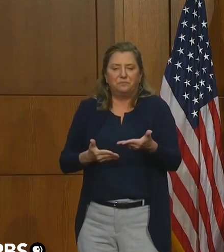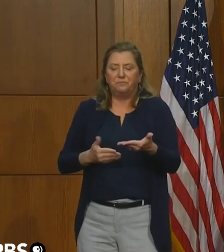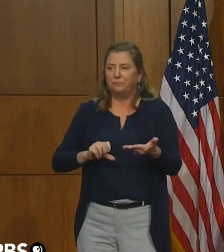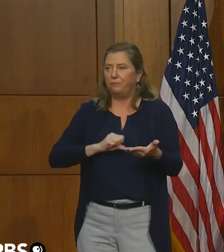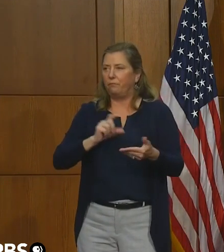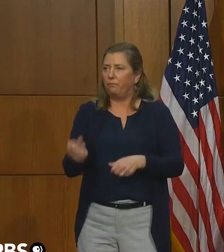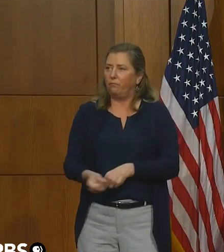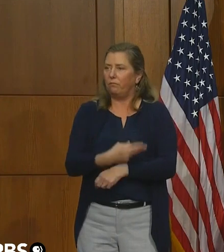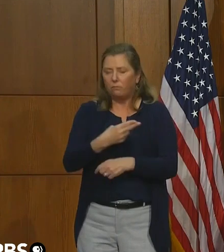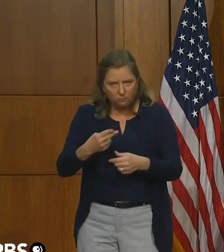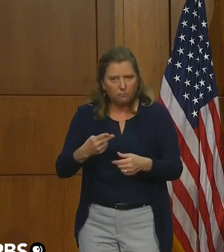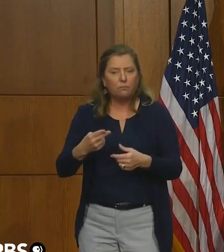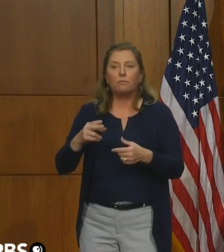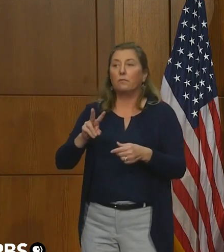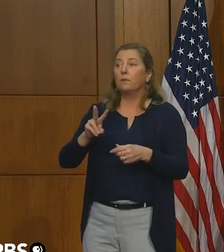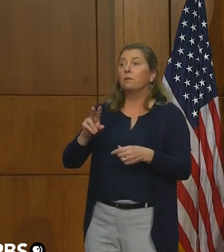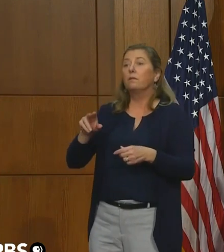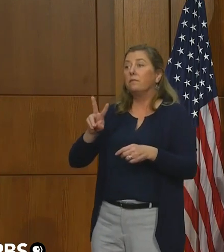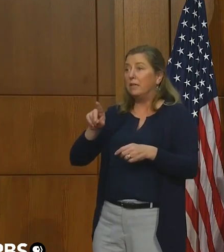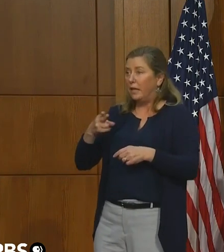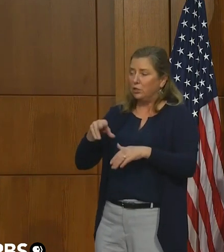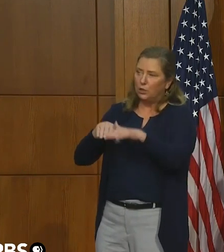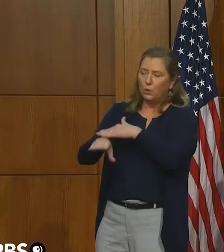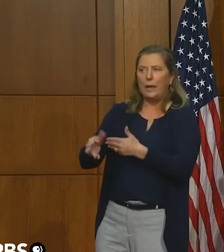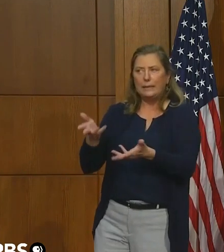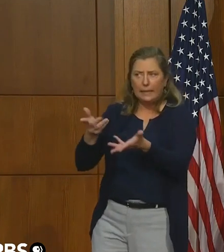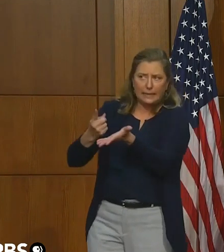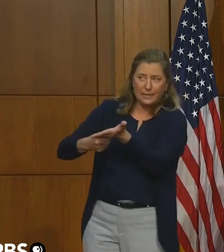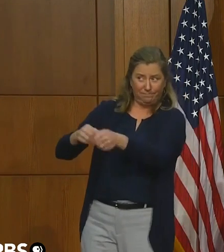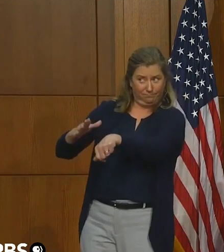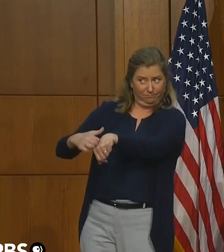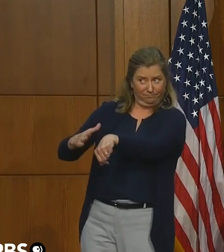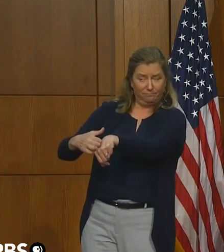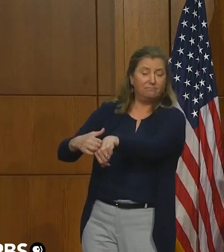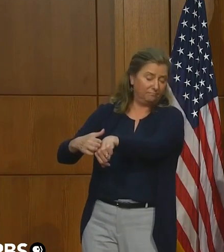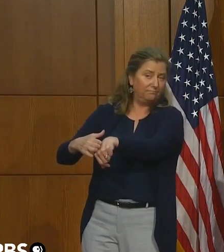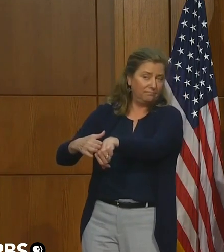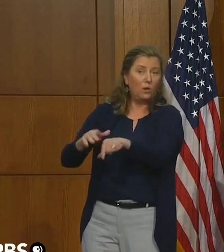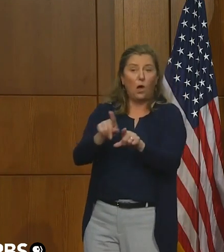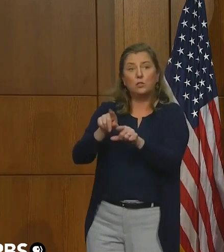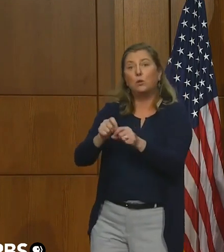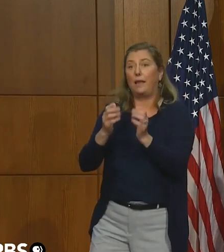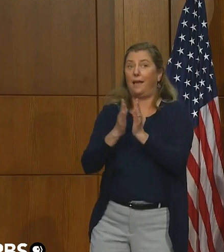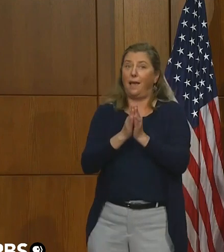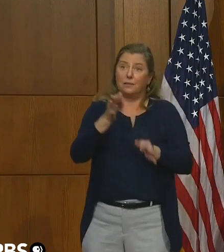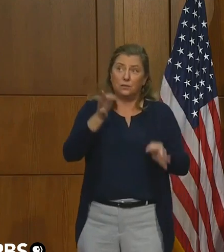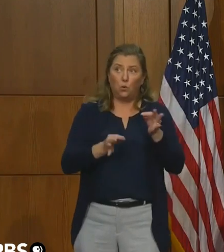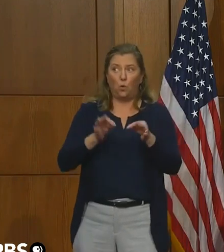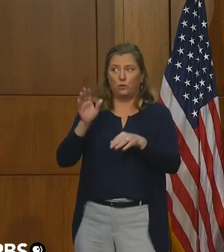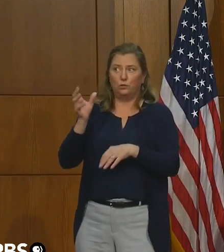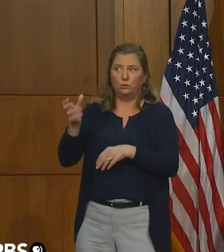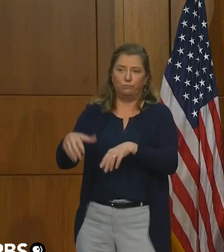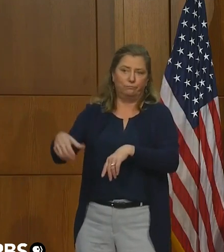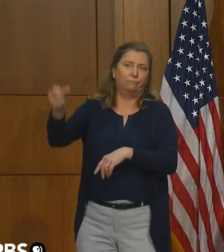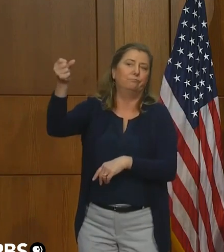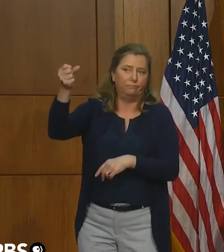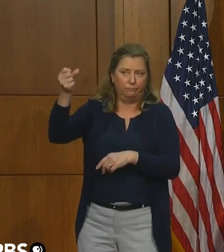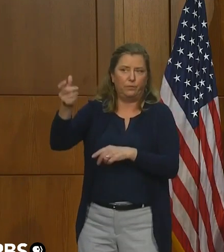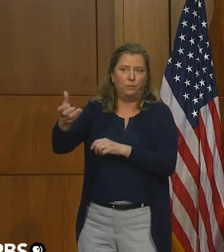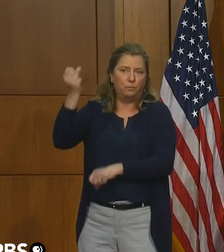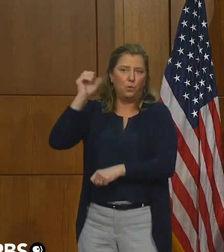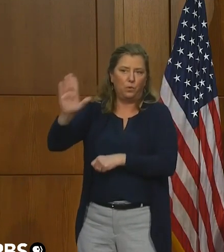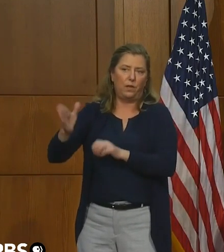you can certainly go in and VDH and talk to them and give them a warning, but you can seek intervention by the courts and pull